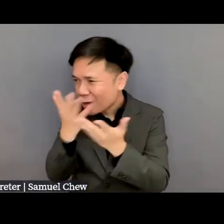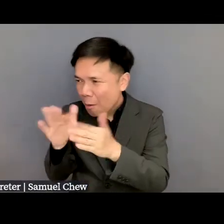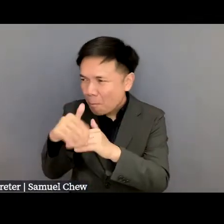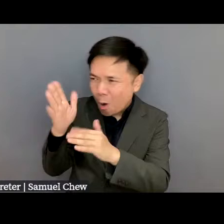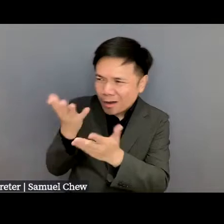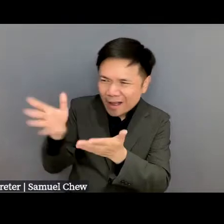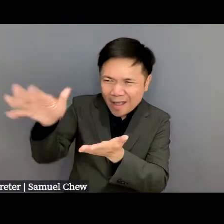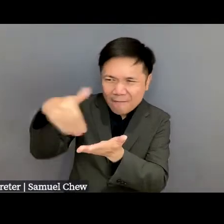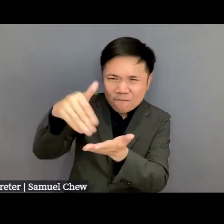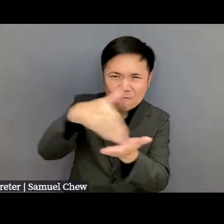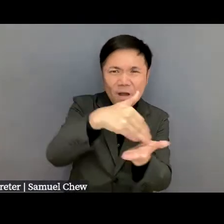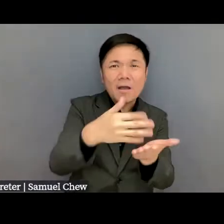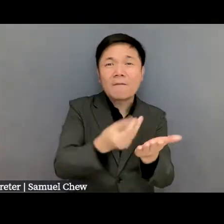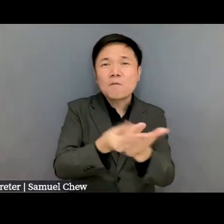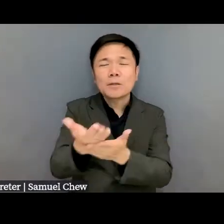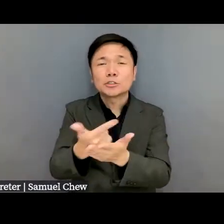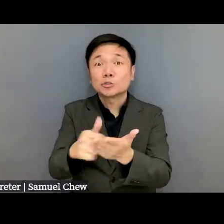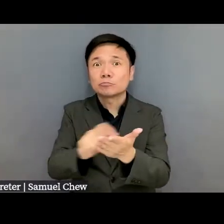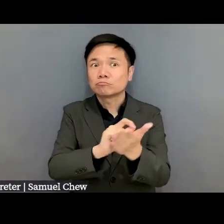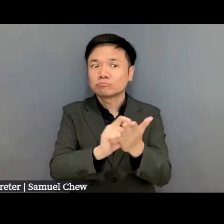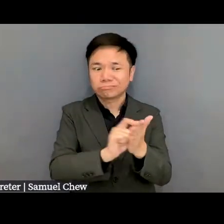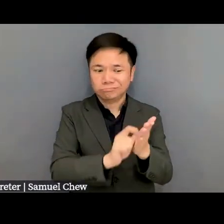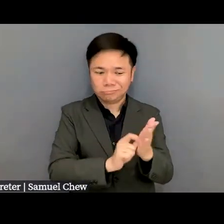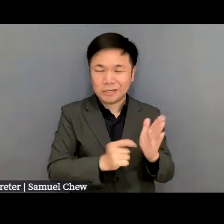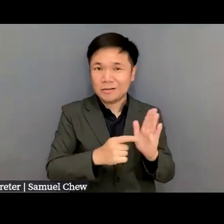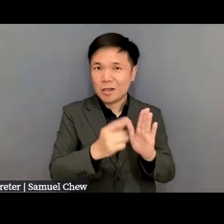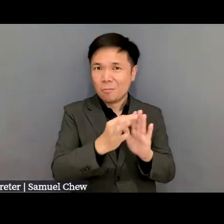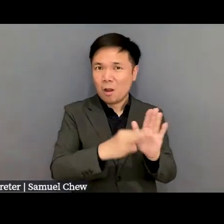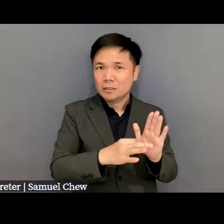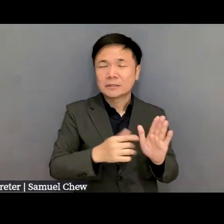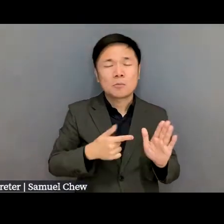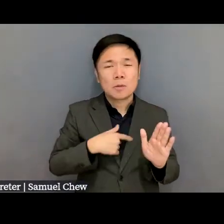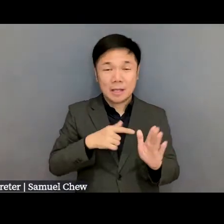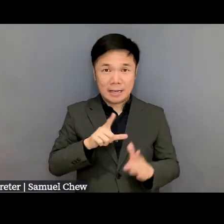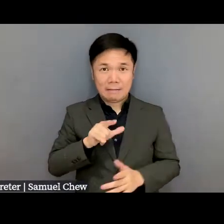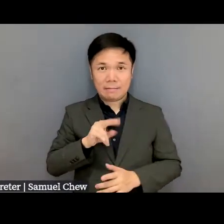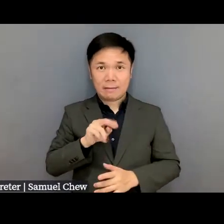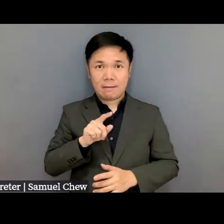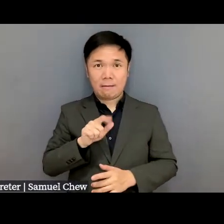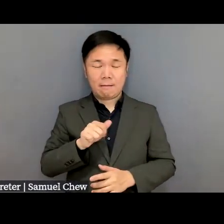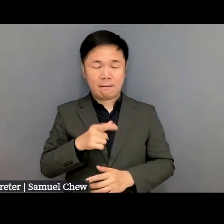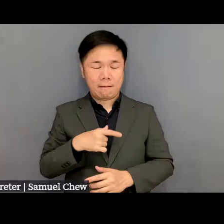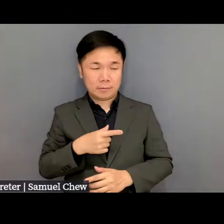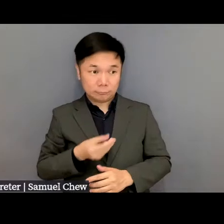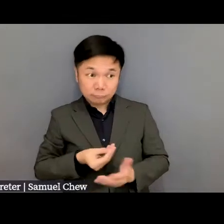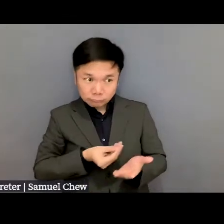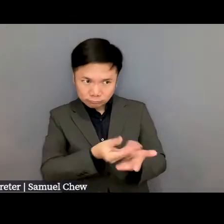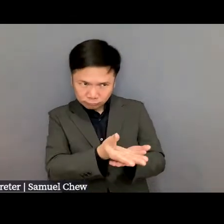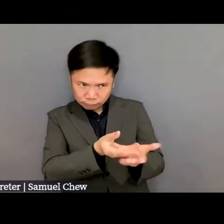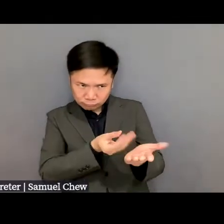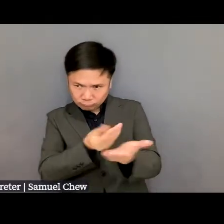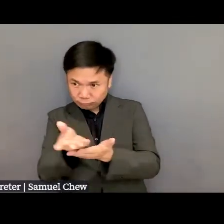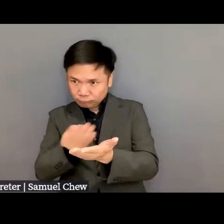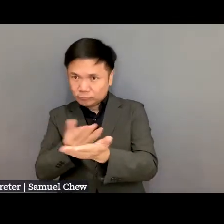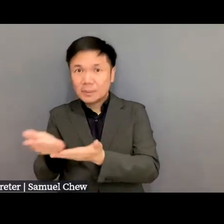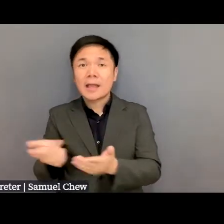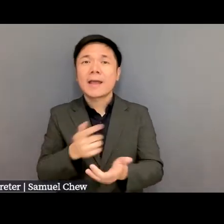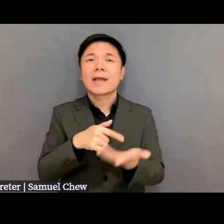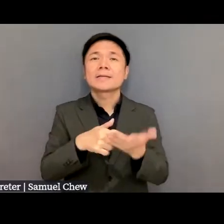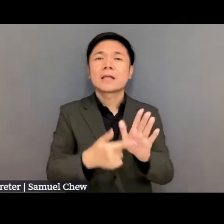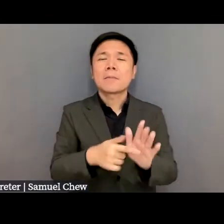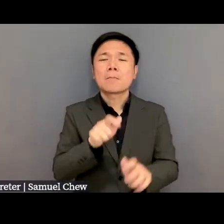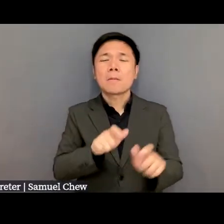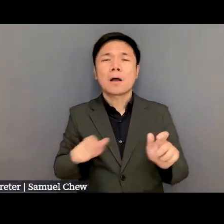of the policy. We gave them information about how many women are employed in the